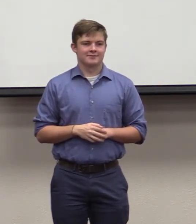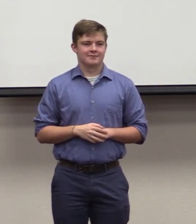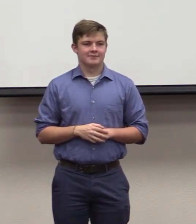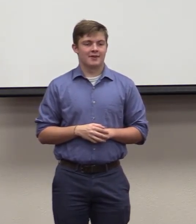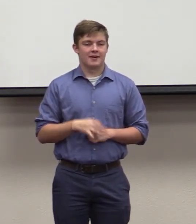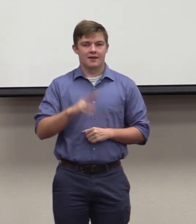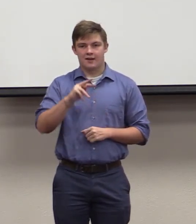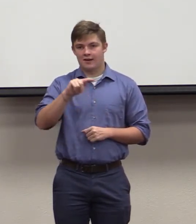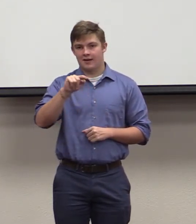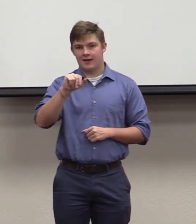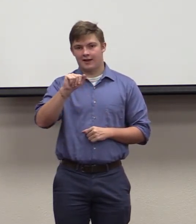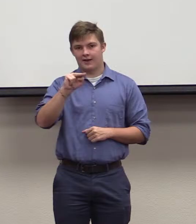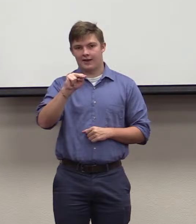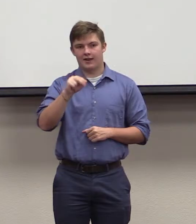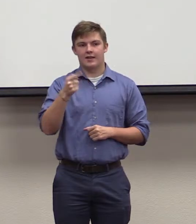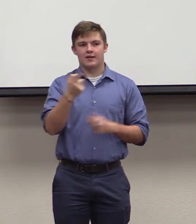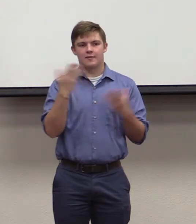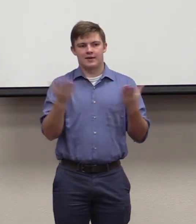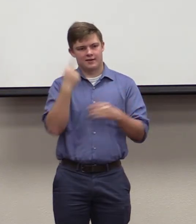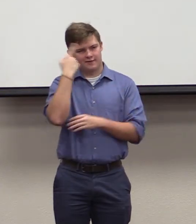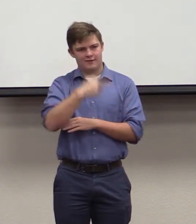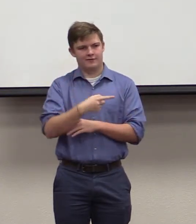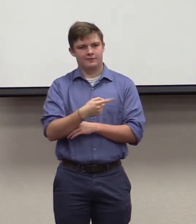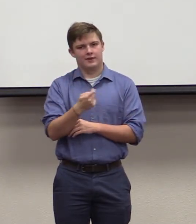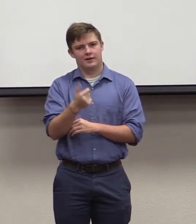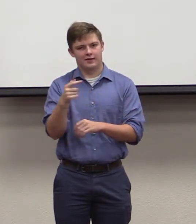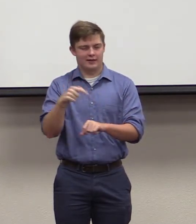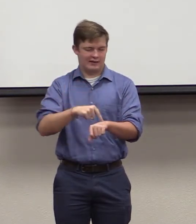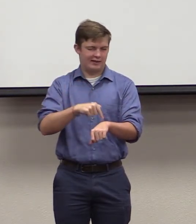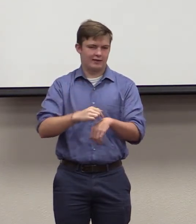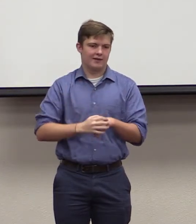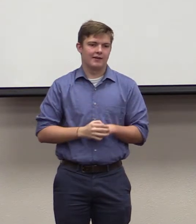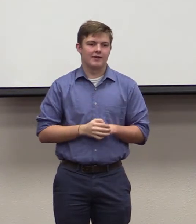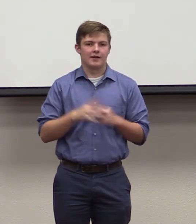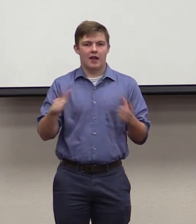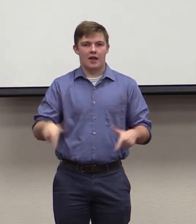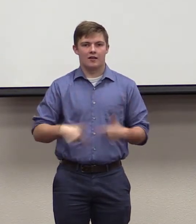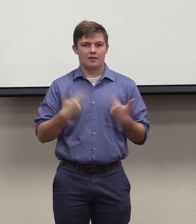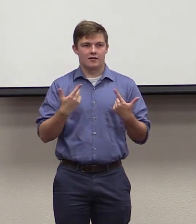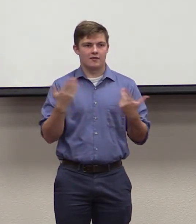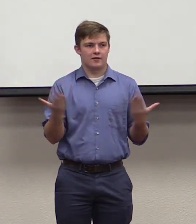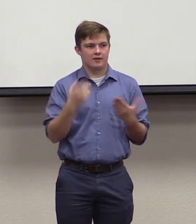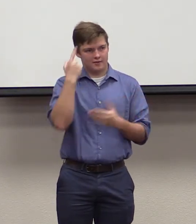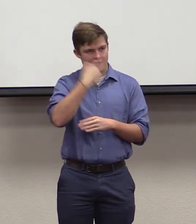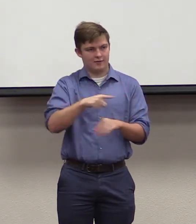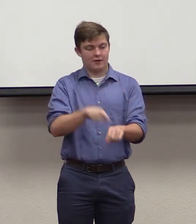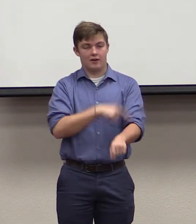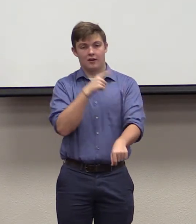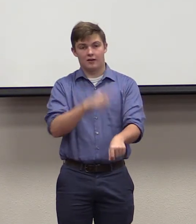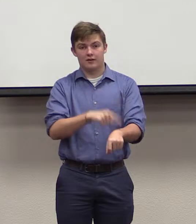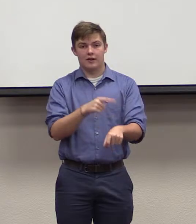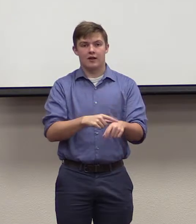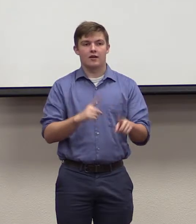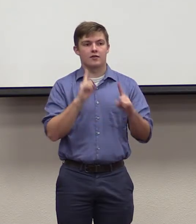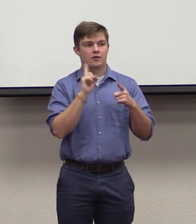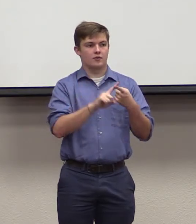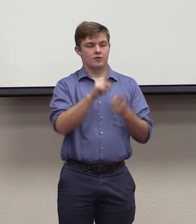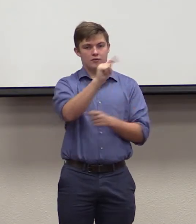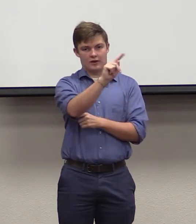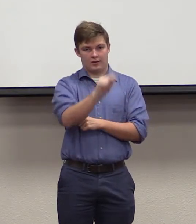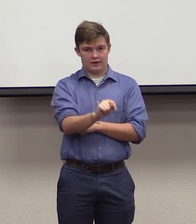Well, Nathan has been around Lubbock for a little bit, having already lived here for quite a while, attending Texas